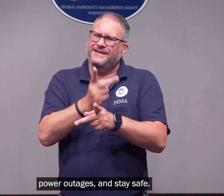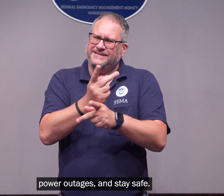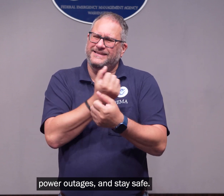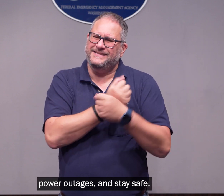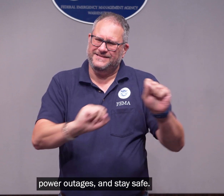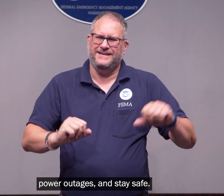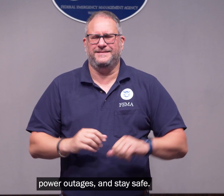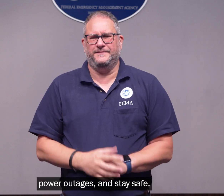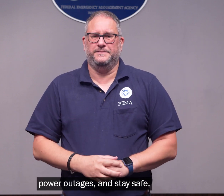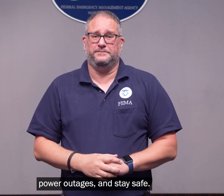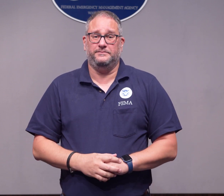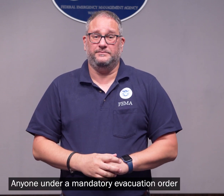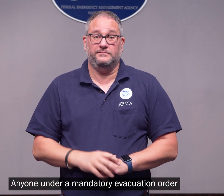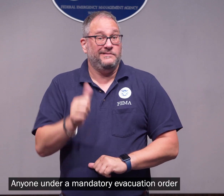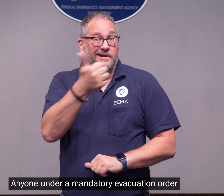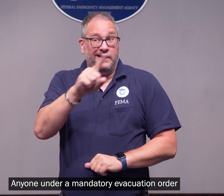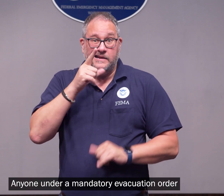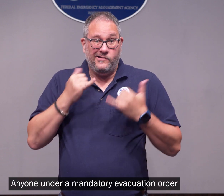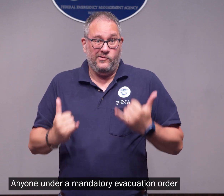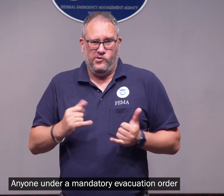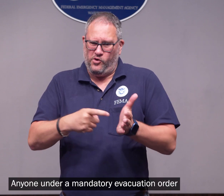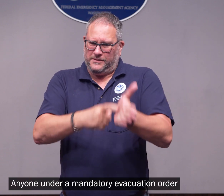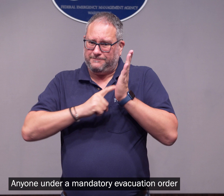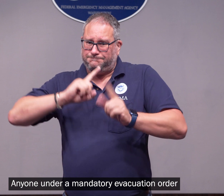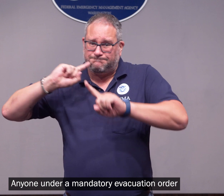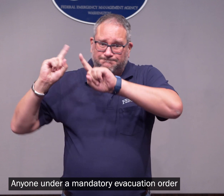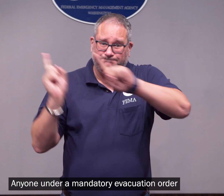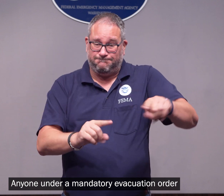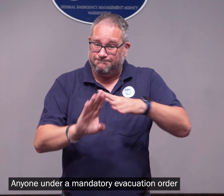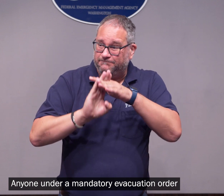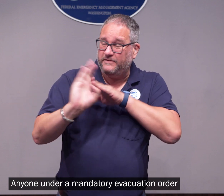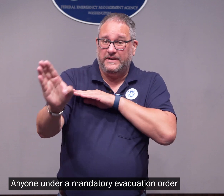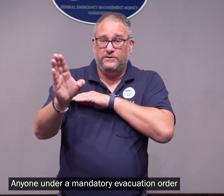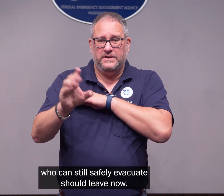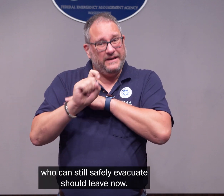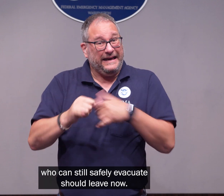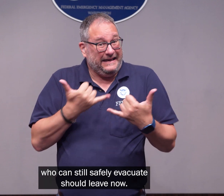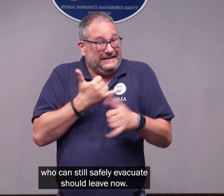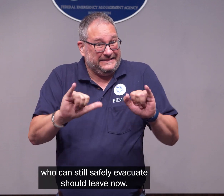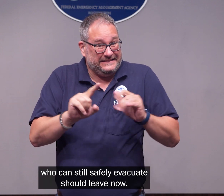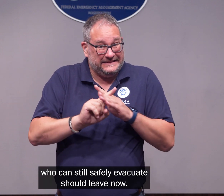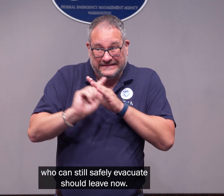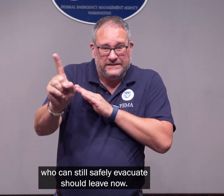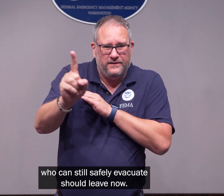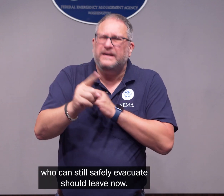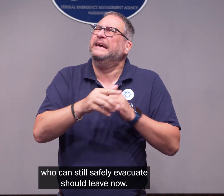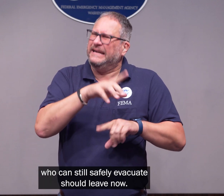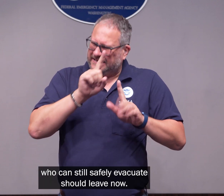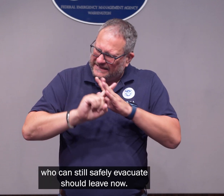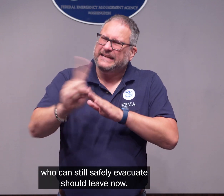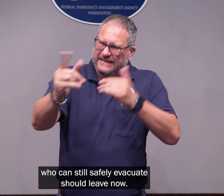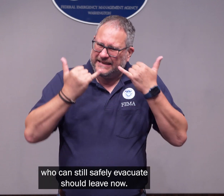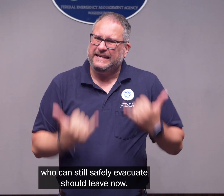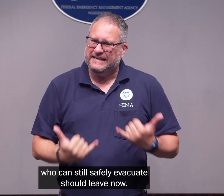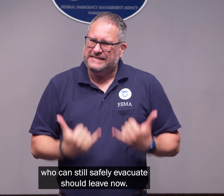safe. Anyone under a mandatory evacuation order who can still safely evacuate should leave